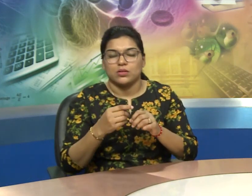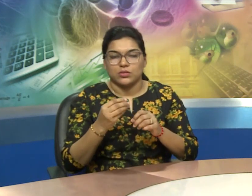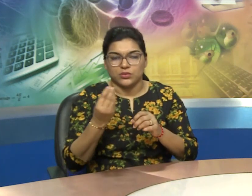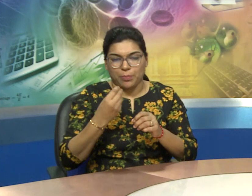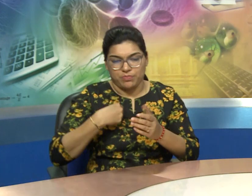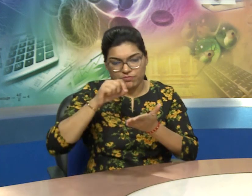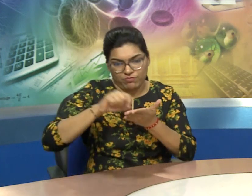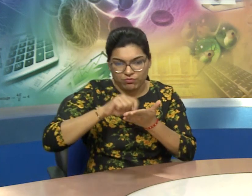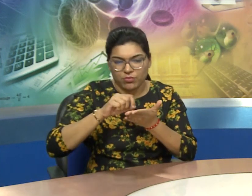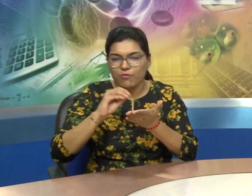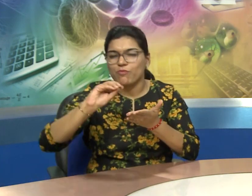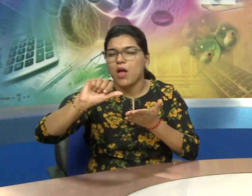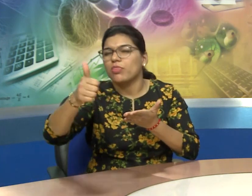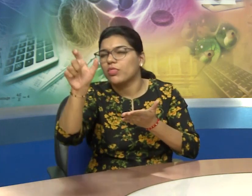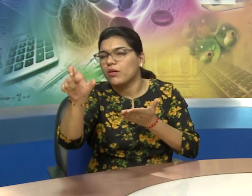the country.